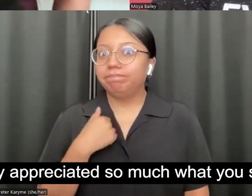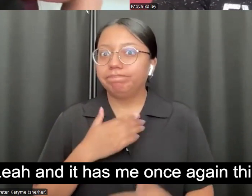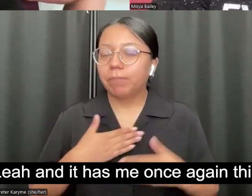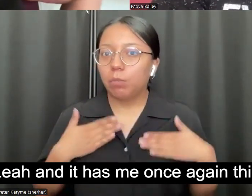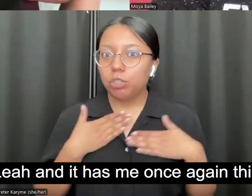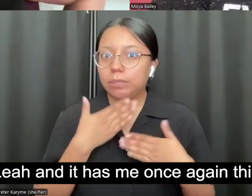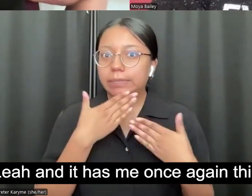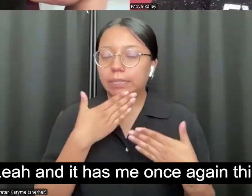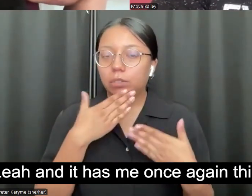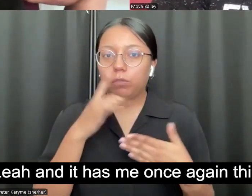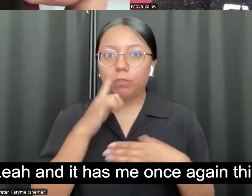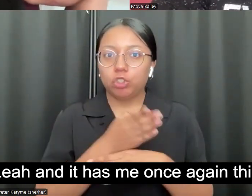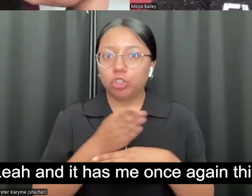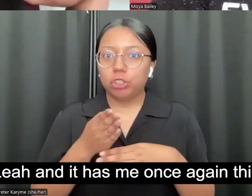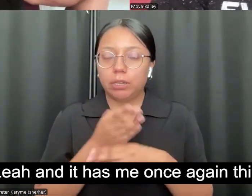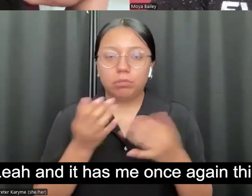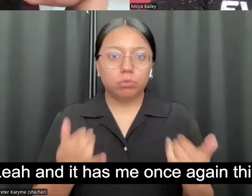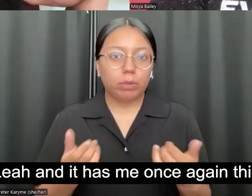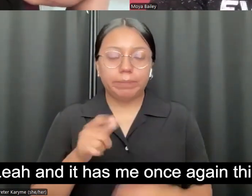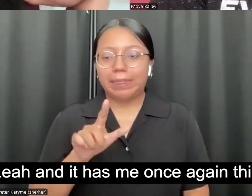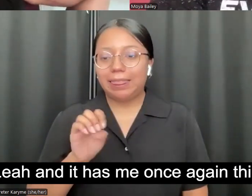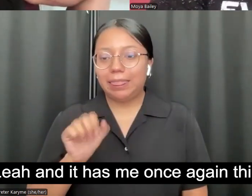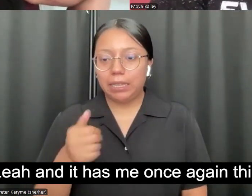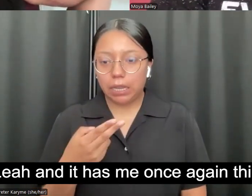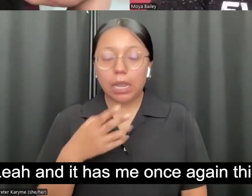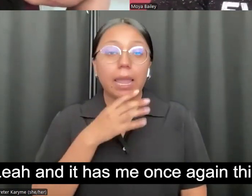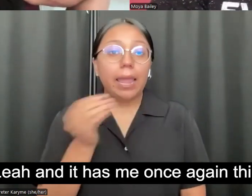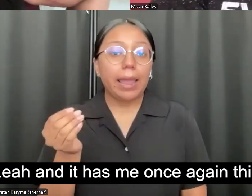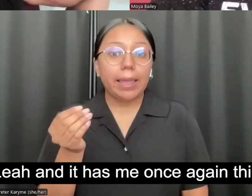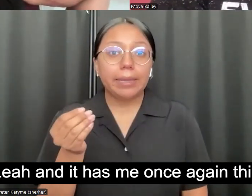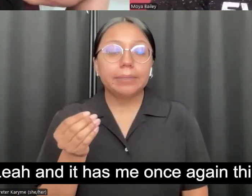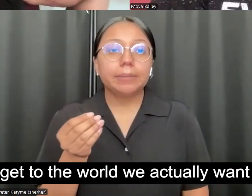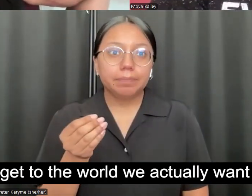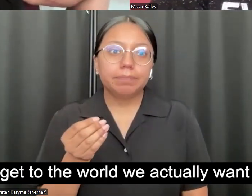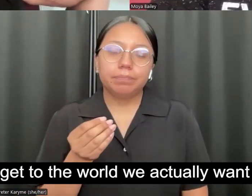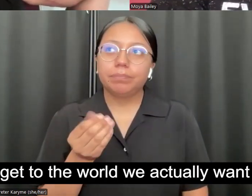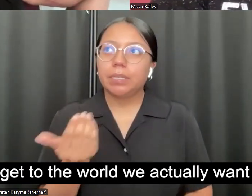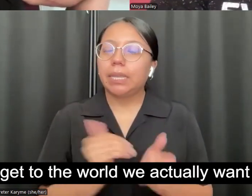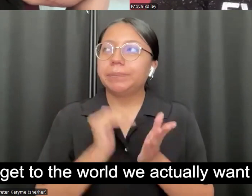us today, Leah, and it has me once again thinking about